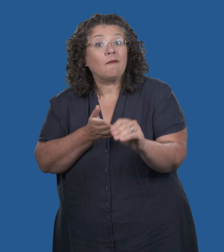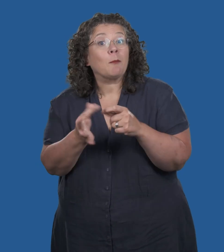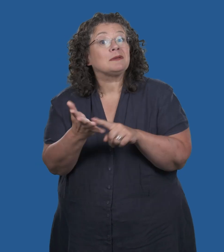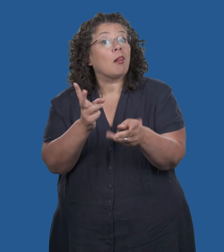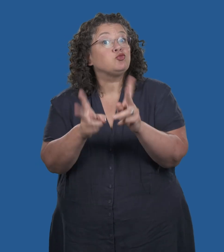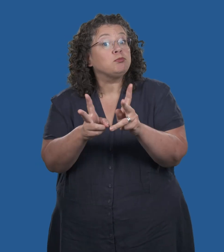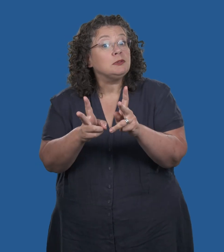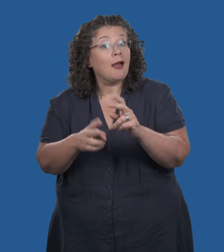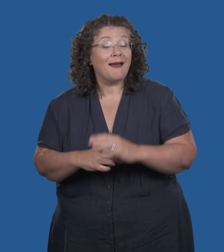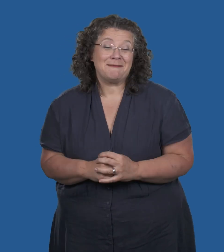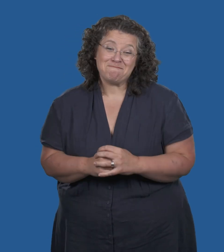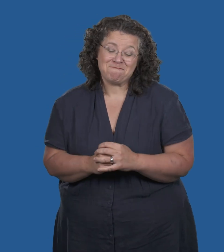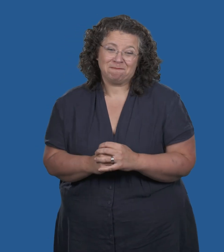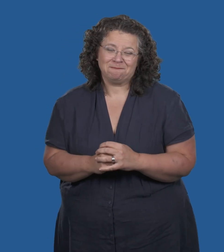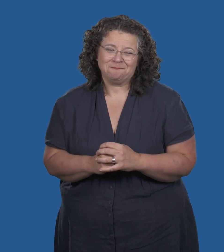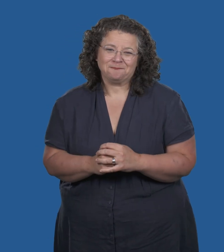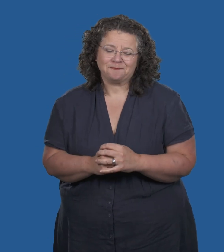cost of a BSL interpreter.